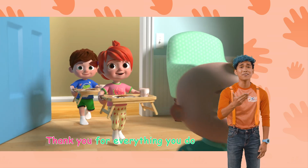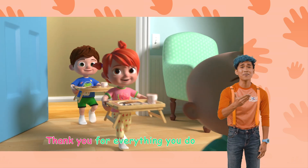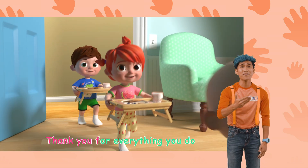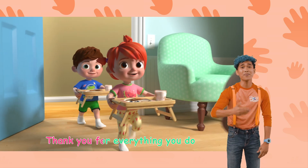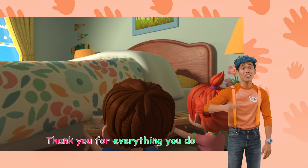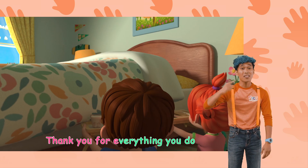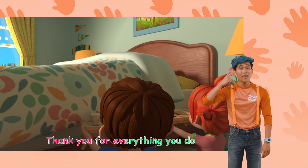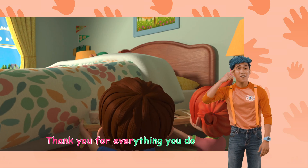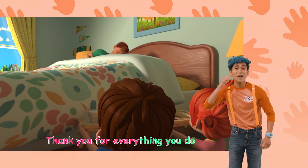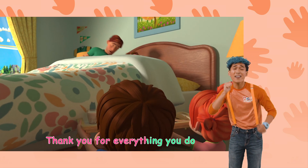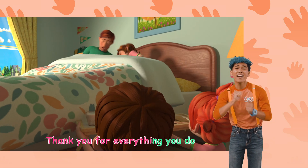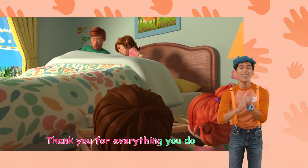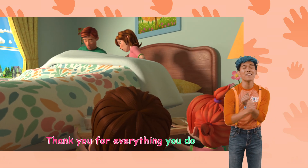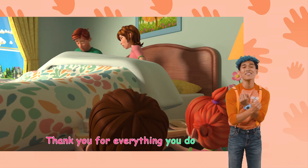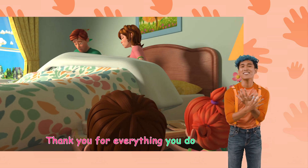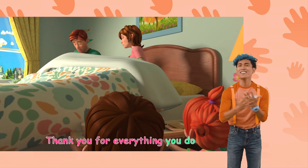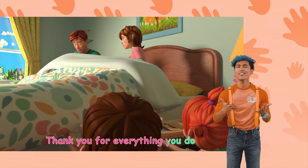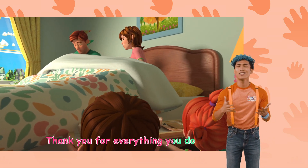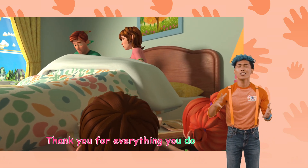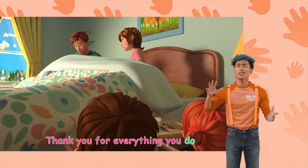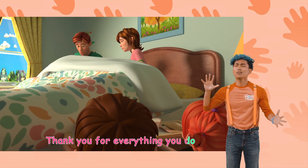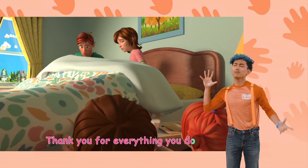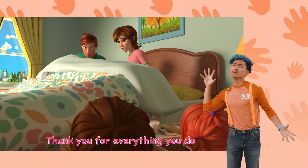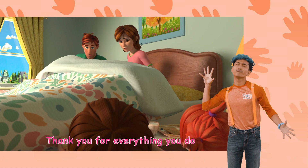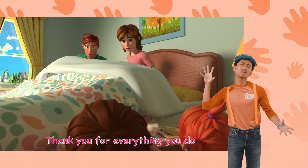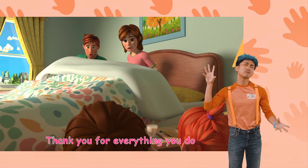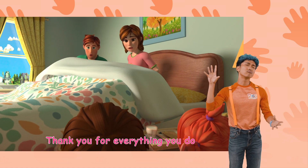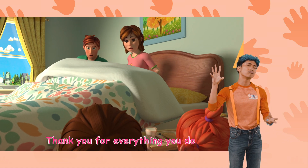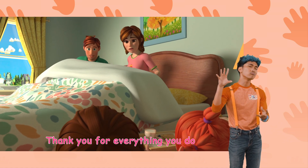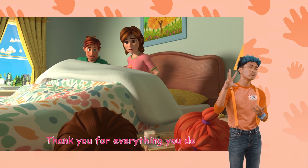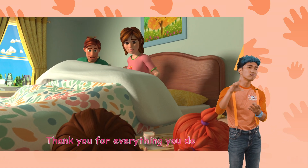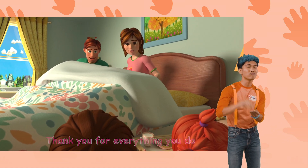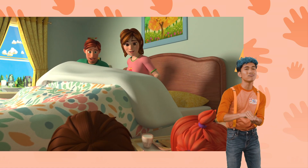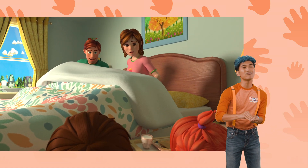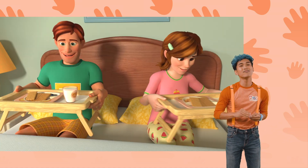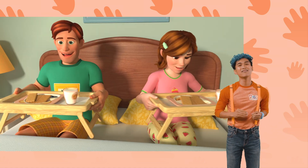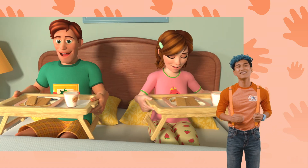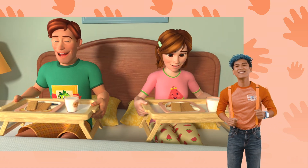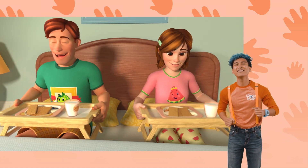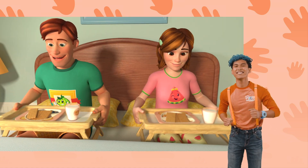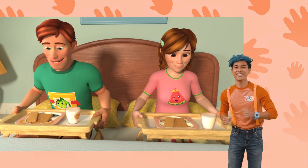Oh.